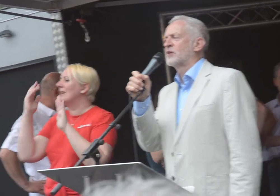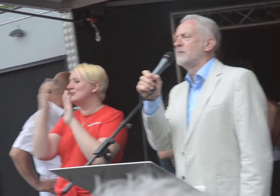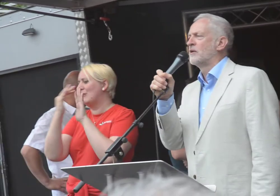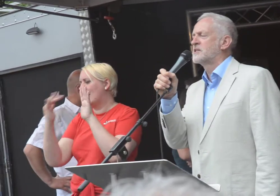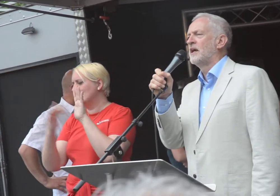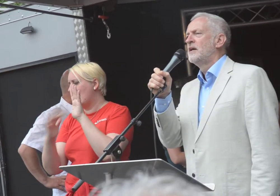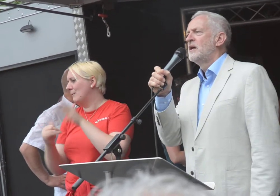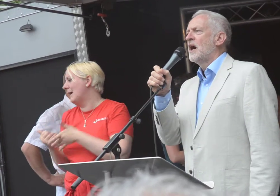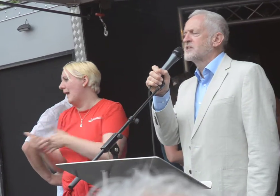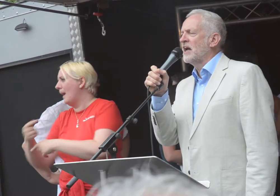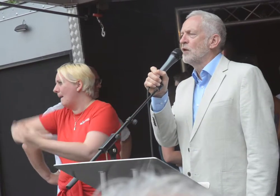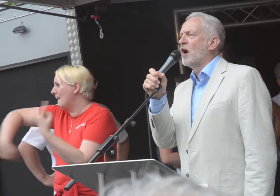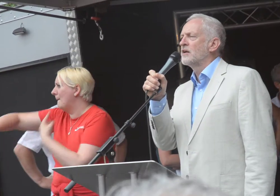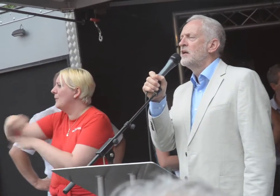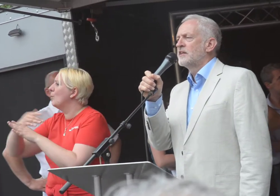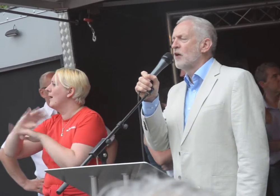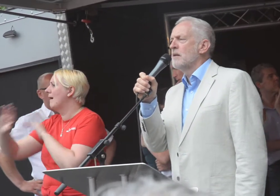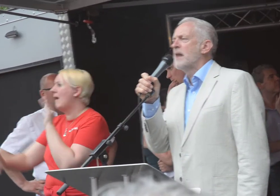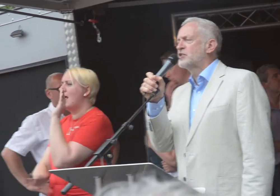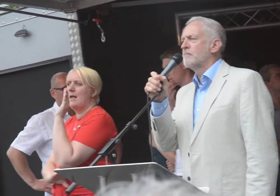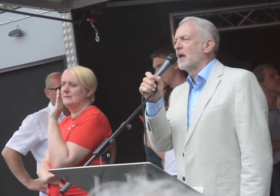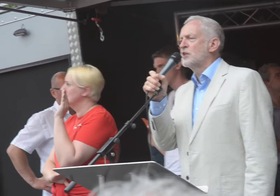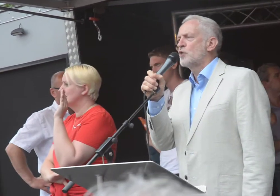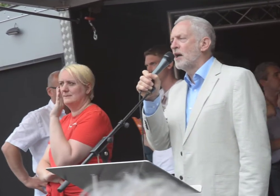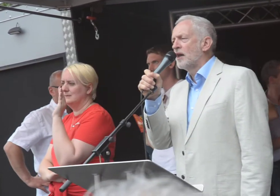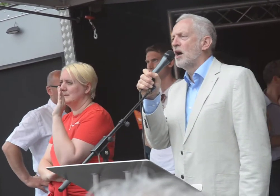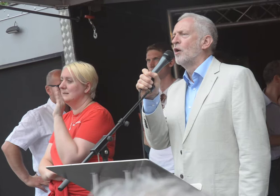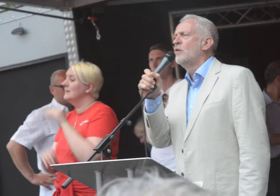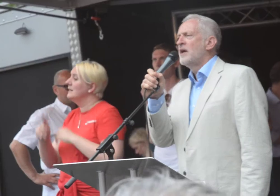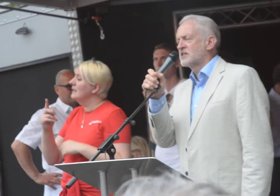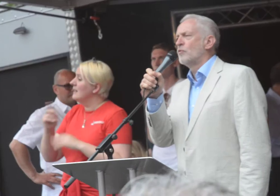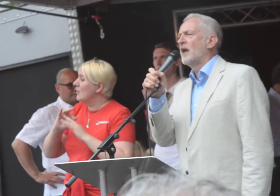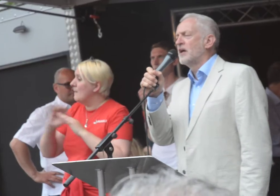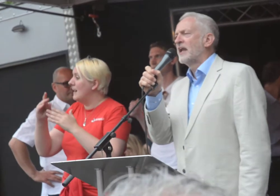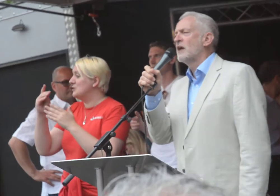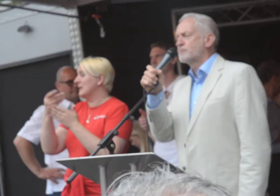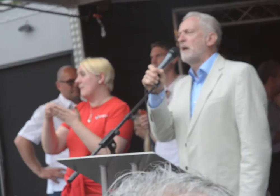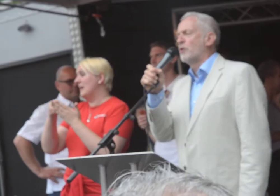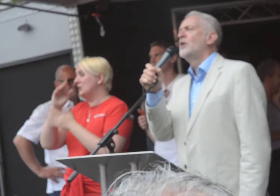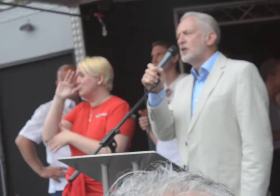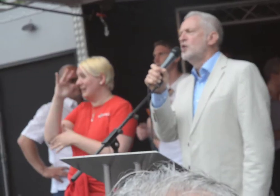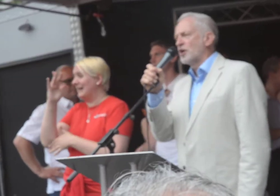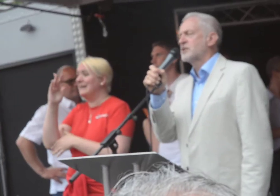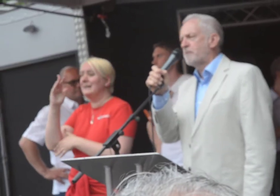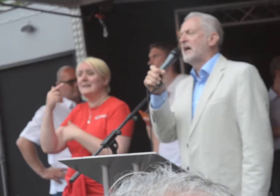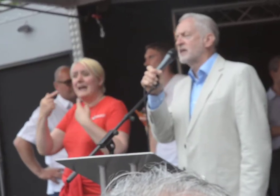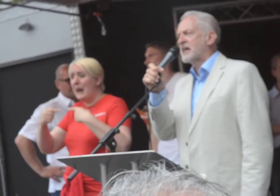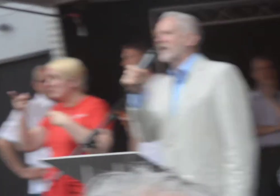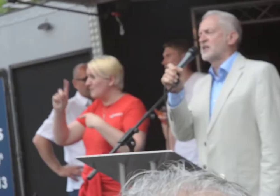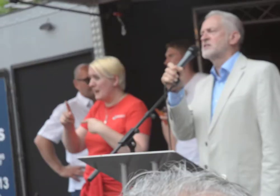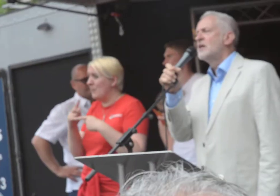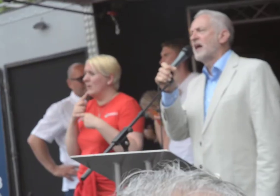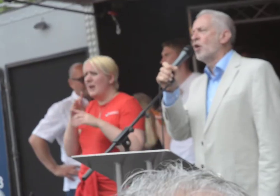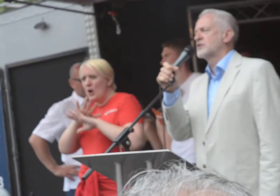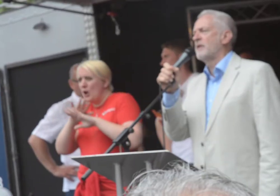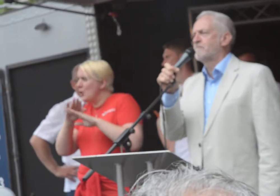rest of the community. I tell you what, the only magic money tree I know is the one that allows people not to pay the